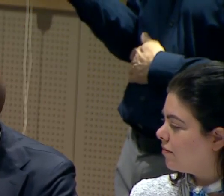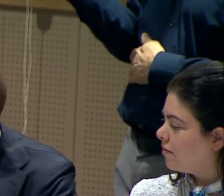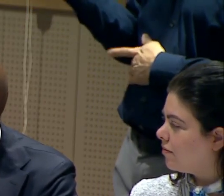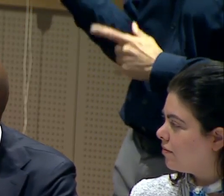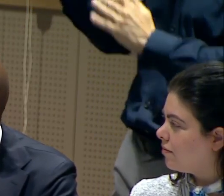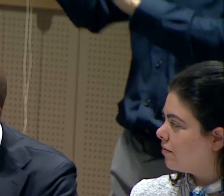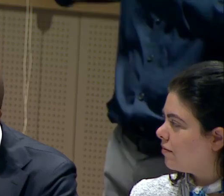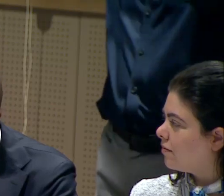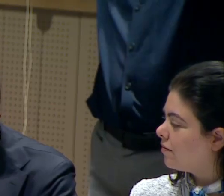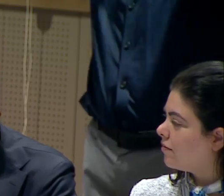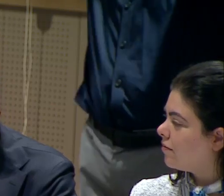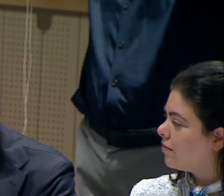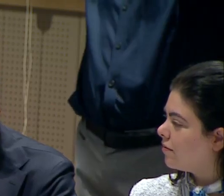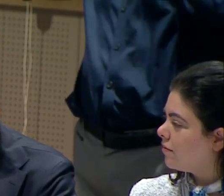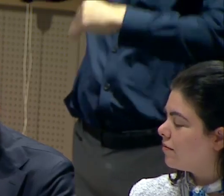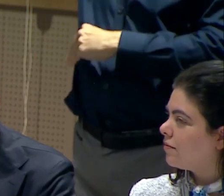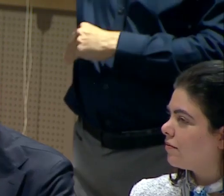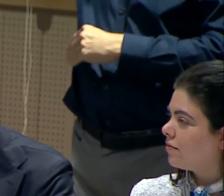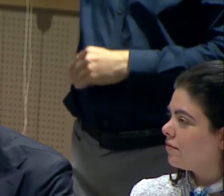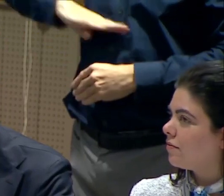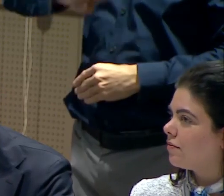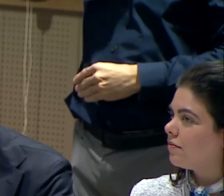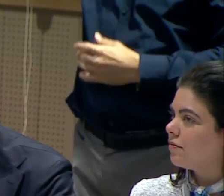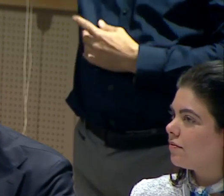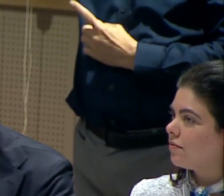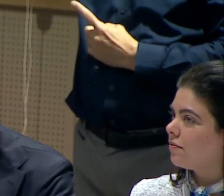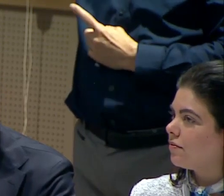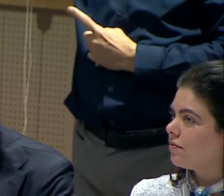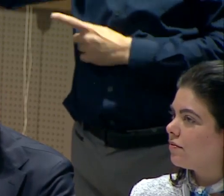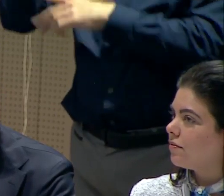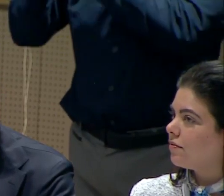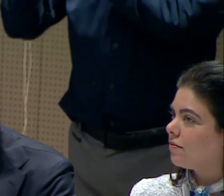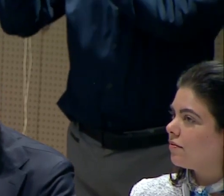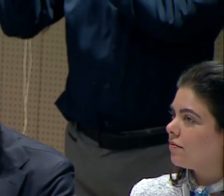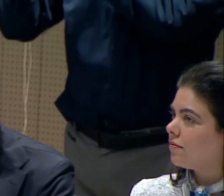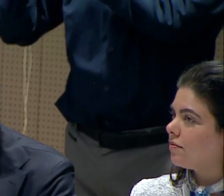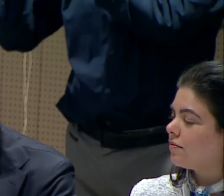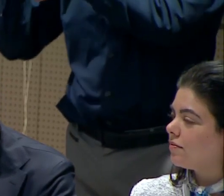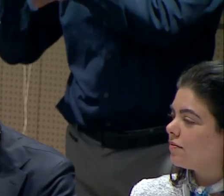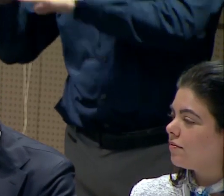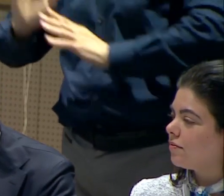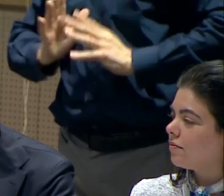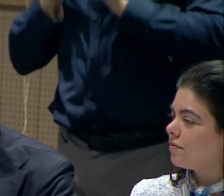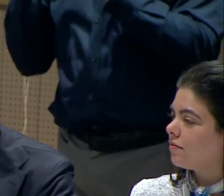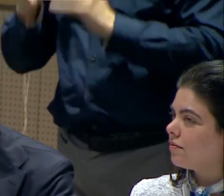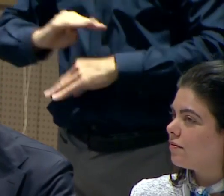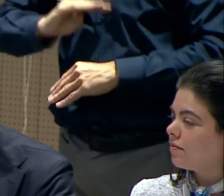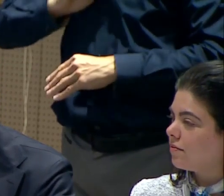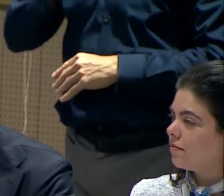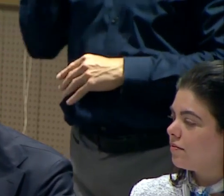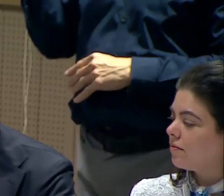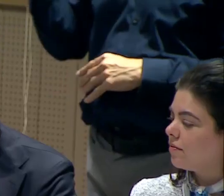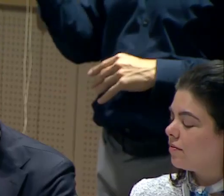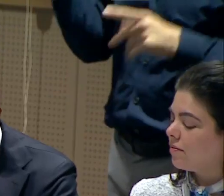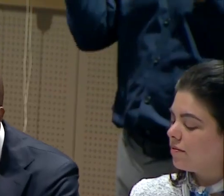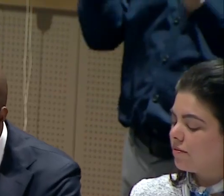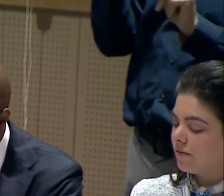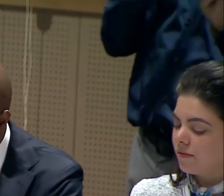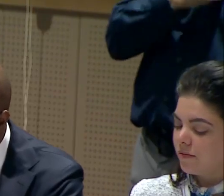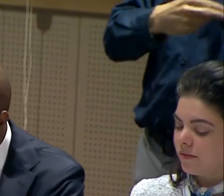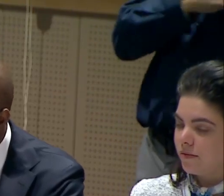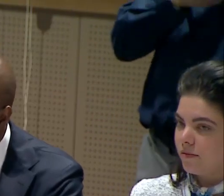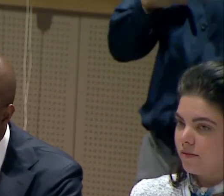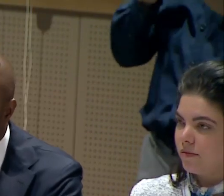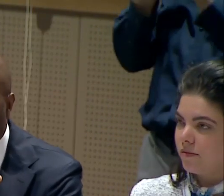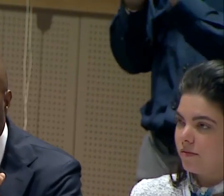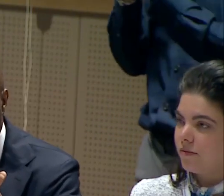Mission of the Republic of Malta, the Autism Research Institute, and Malta's Commission for the Rights of Persons with Disability